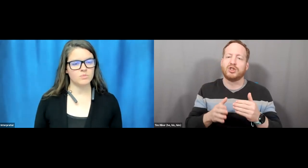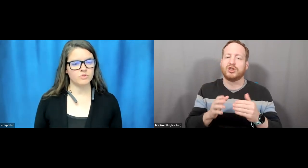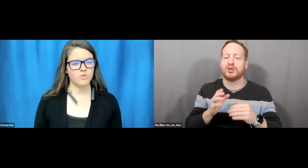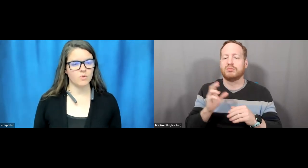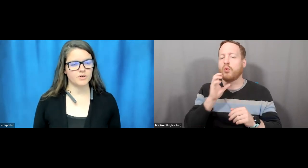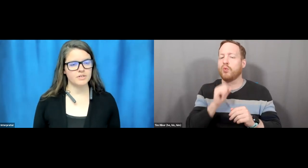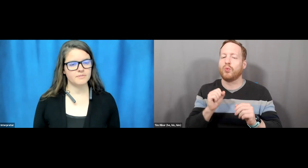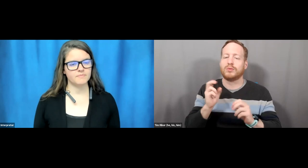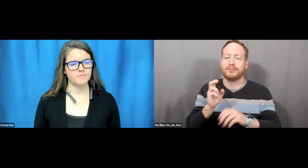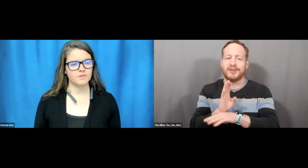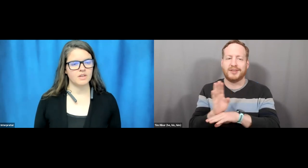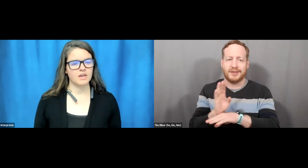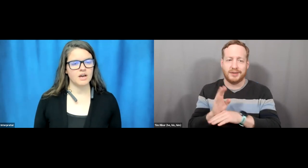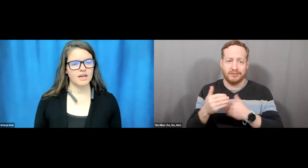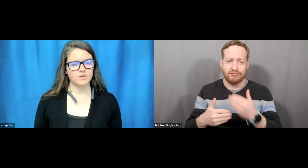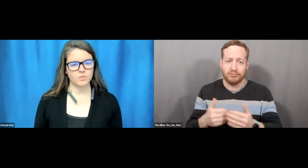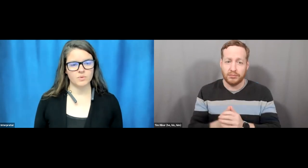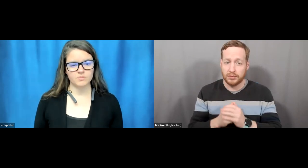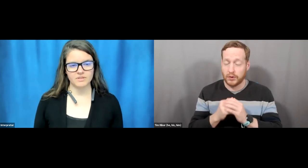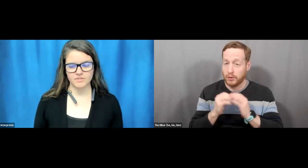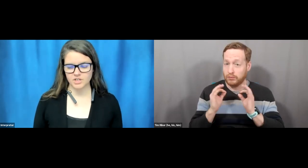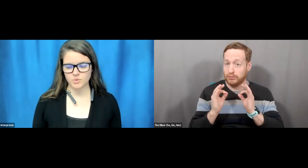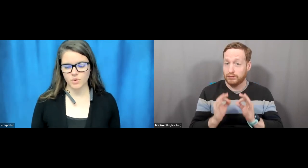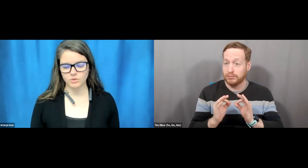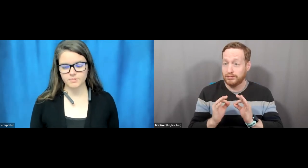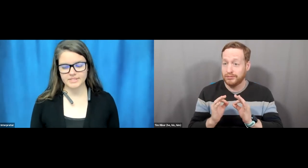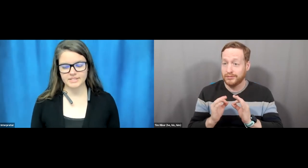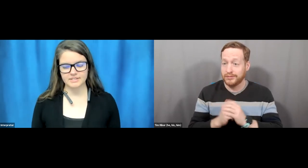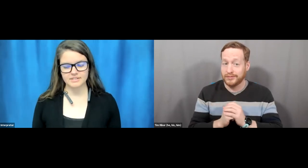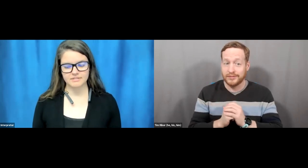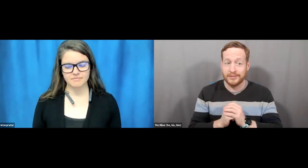move forward and we would be finished with old business.